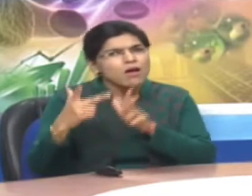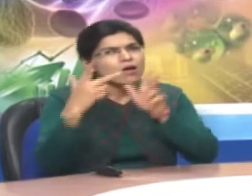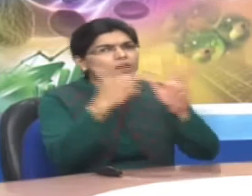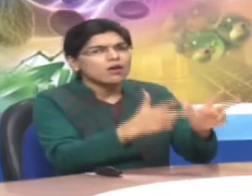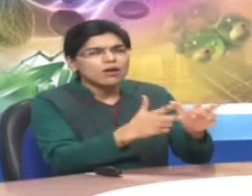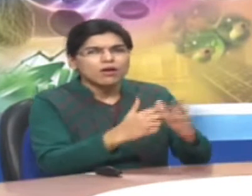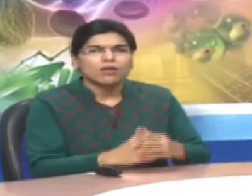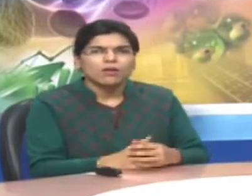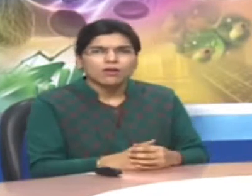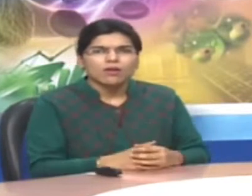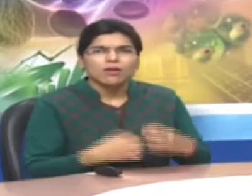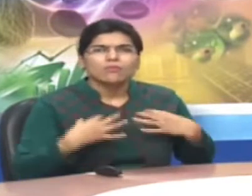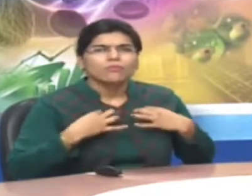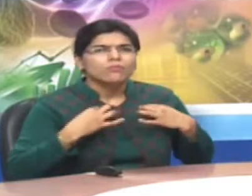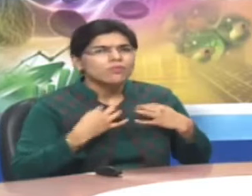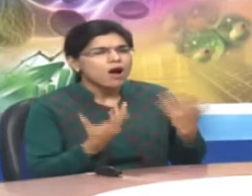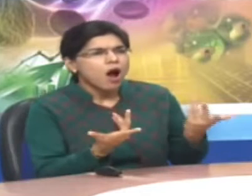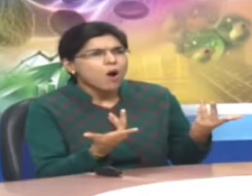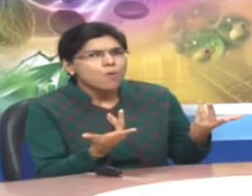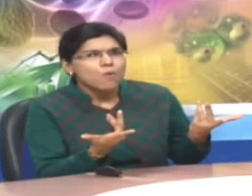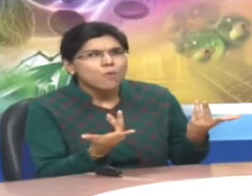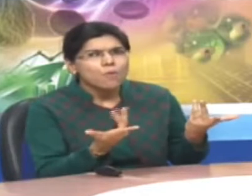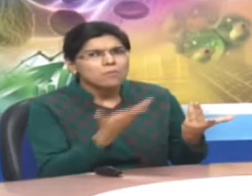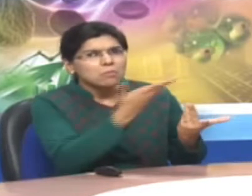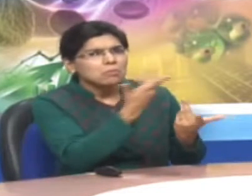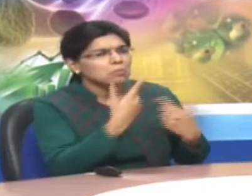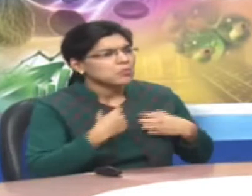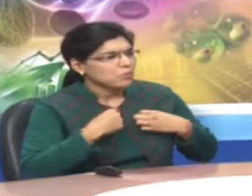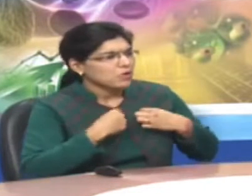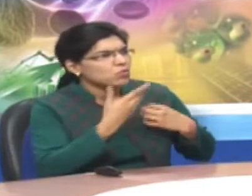Gerard says, "What about your clothes?"